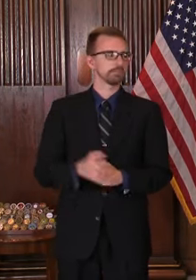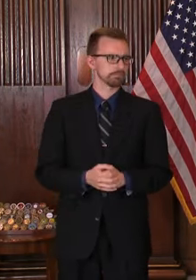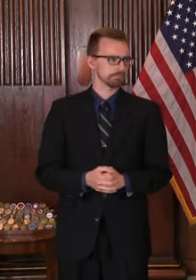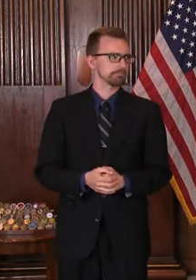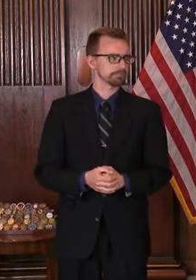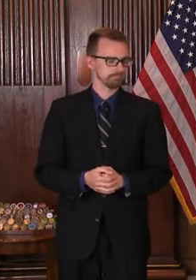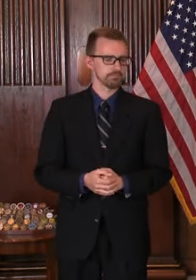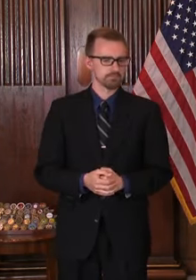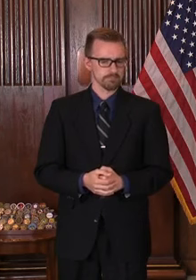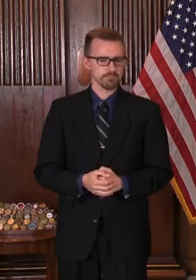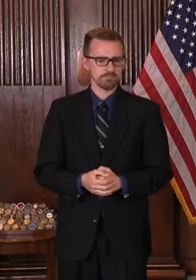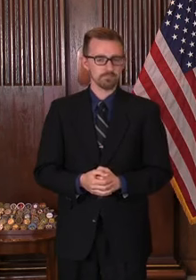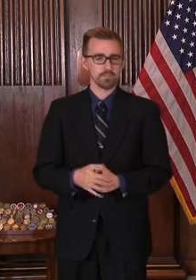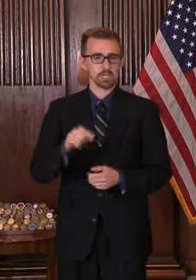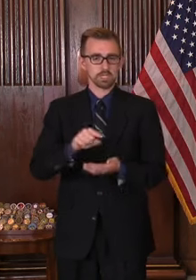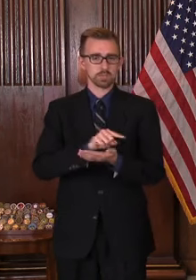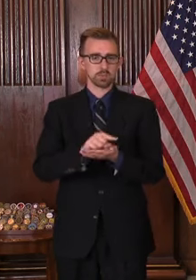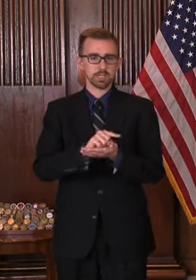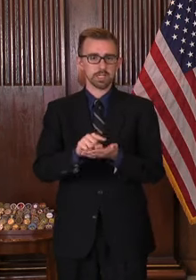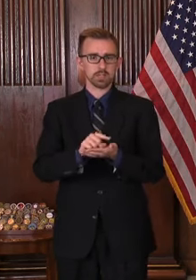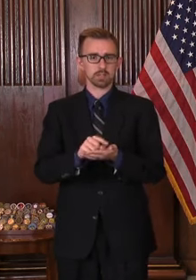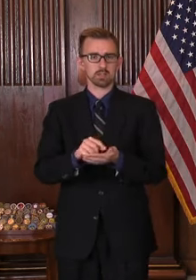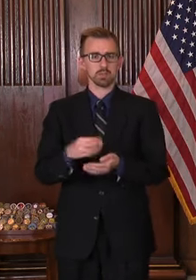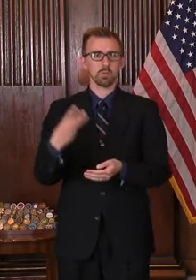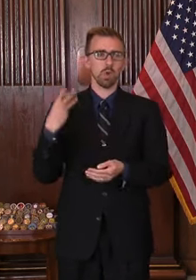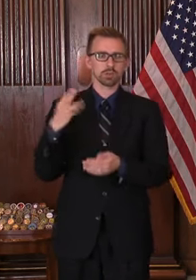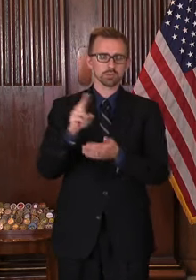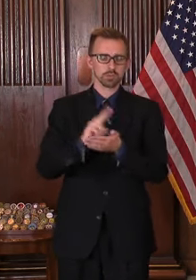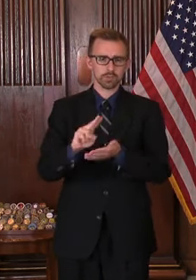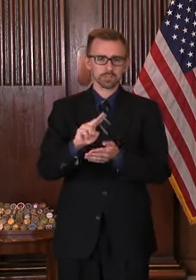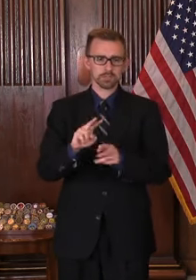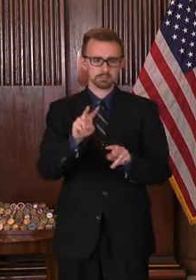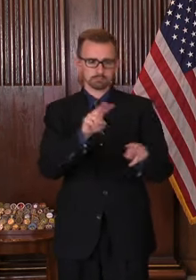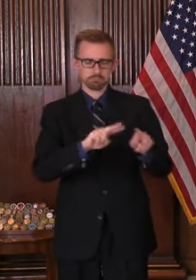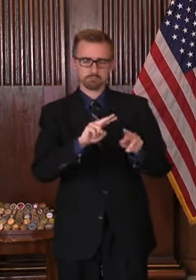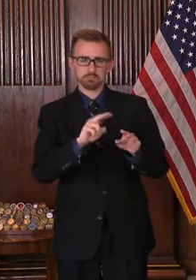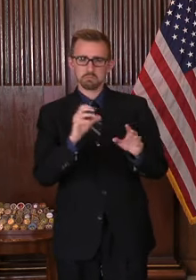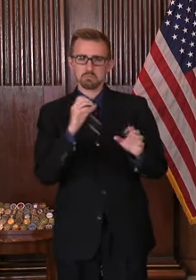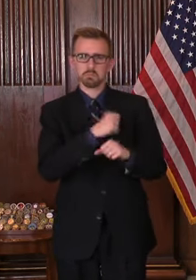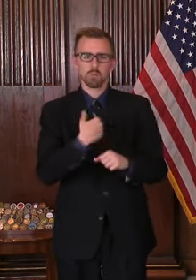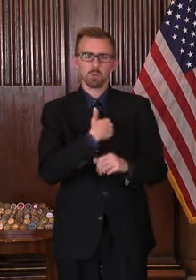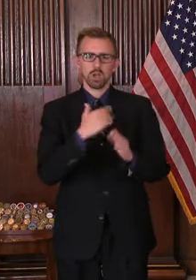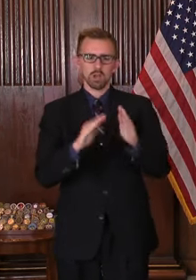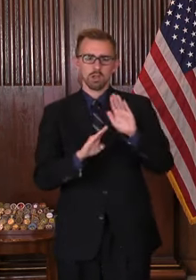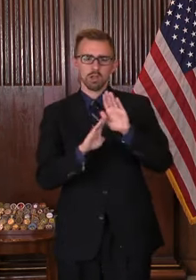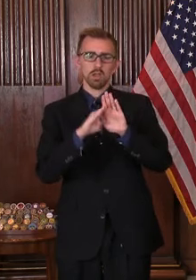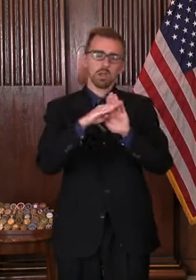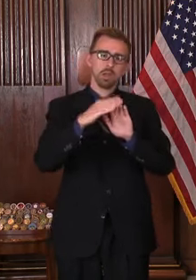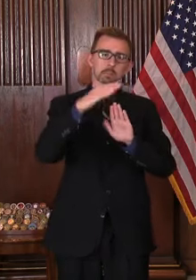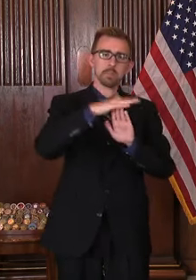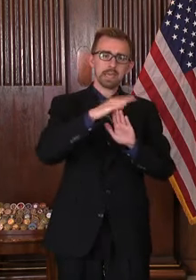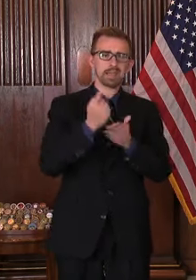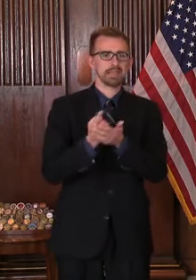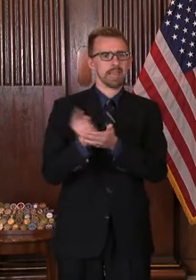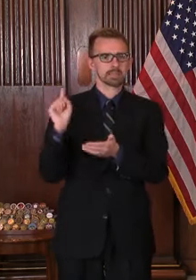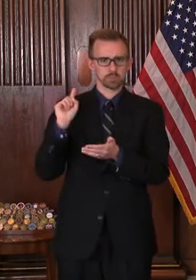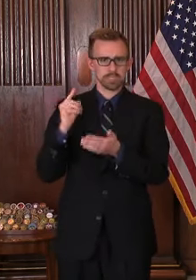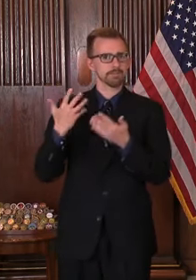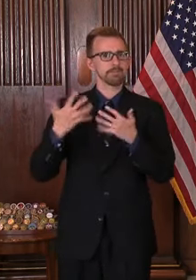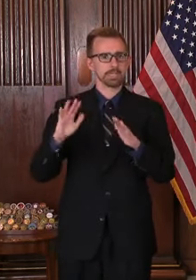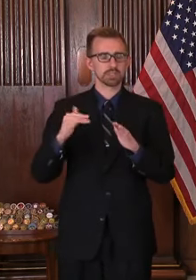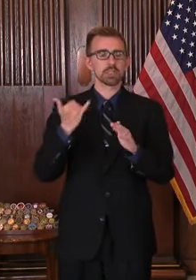KJLU Radio. This week, the University of Washington study estimated that we had reached the peak of COVID-19 infections and deaths last week, and